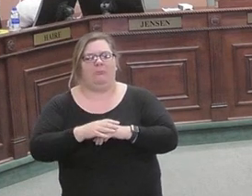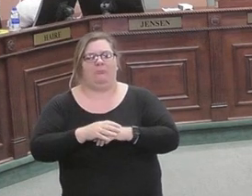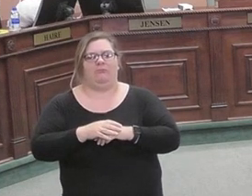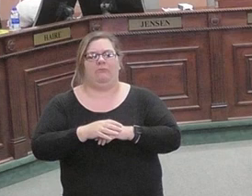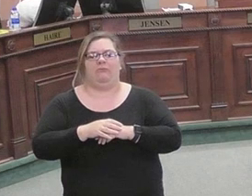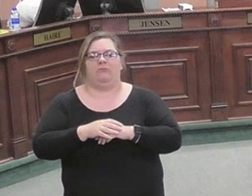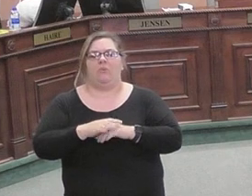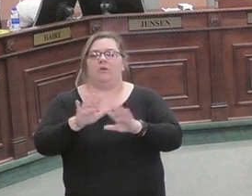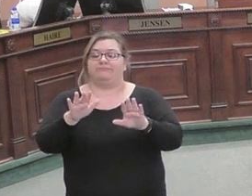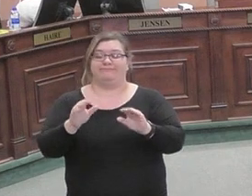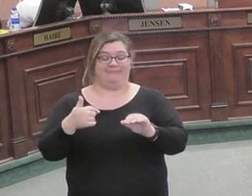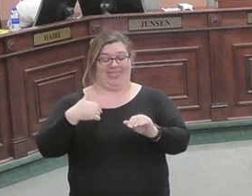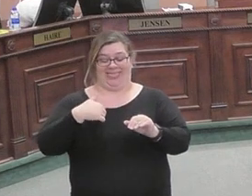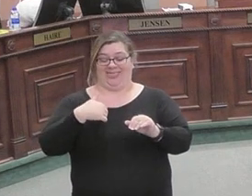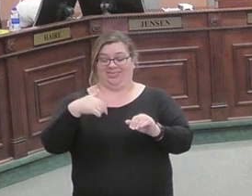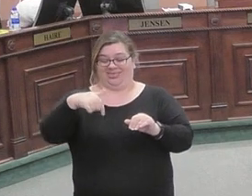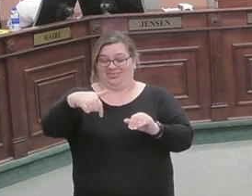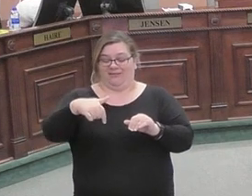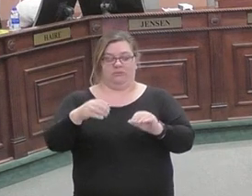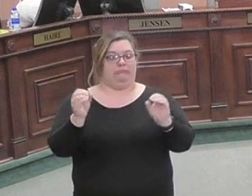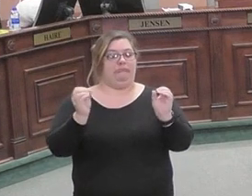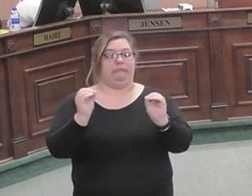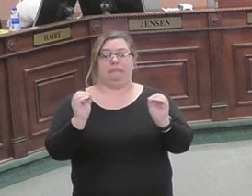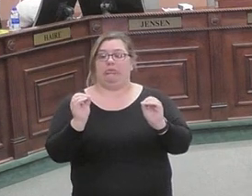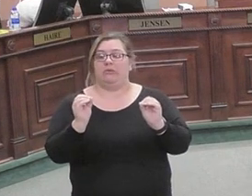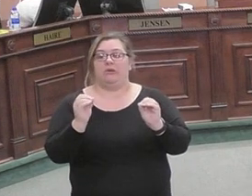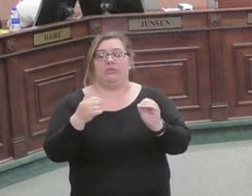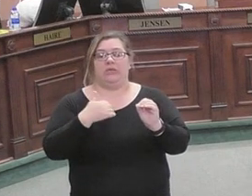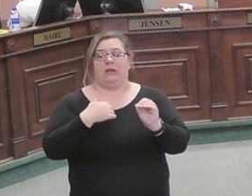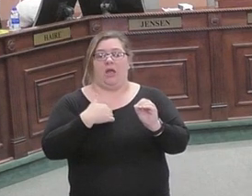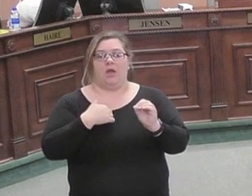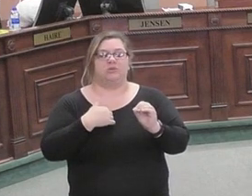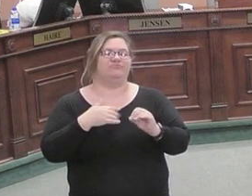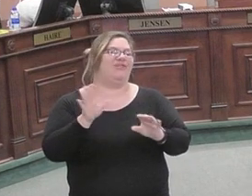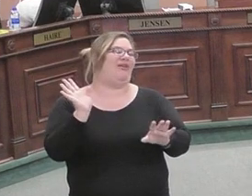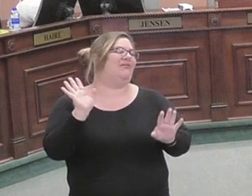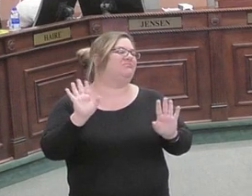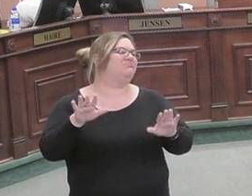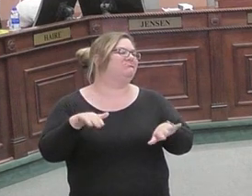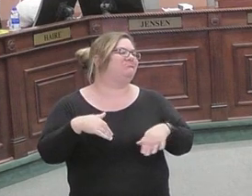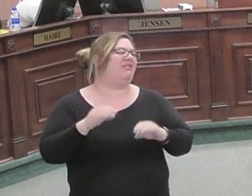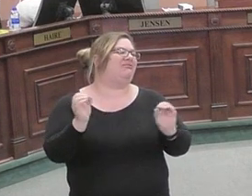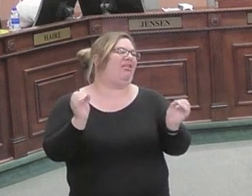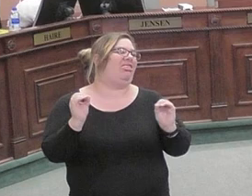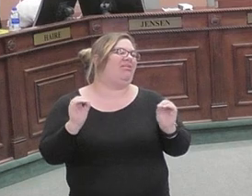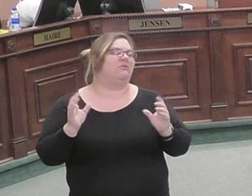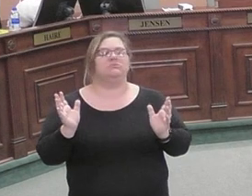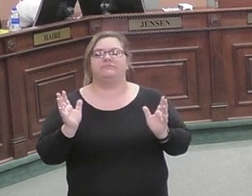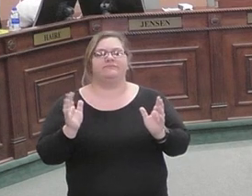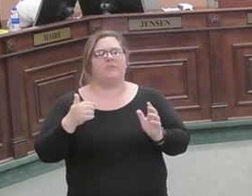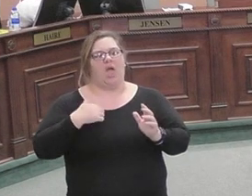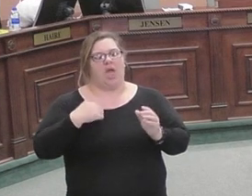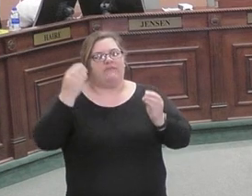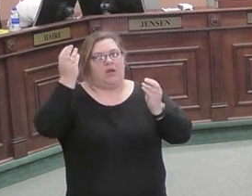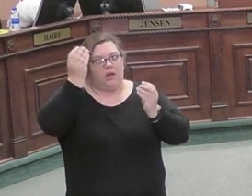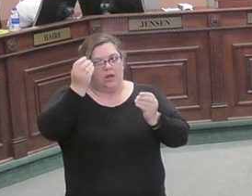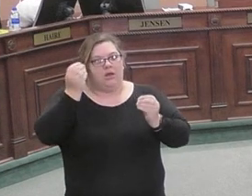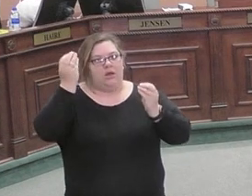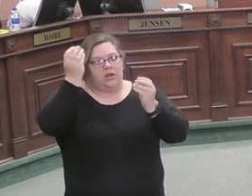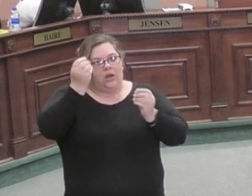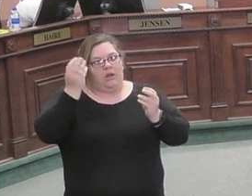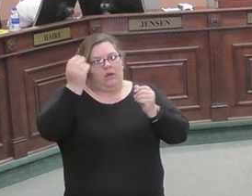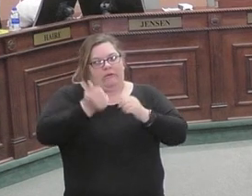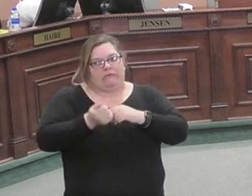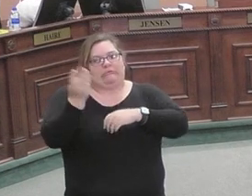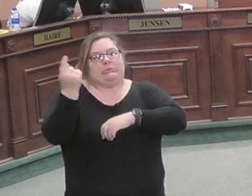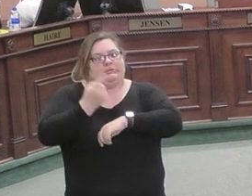about it. I've looked at it. I've contemplated, debated it for several days. And I think that I